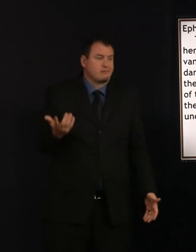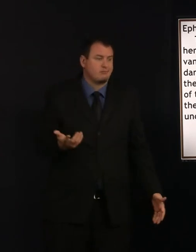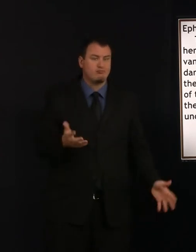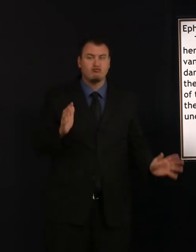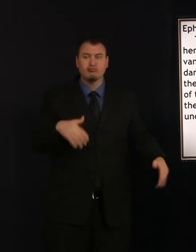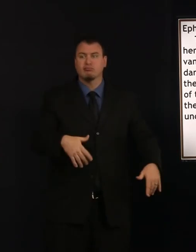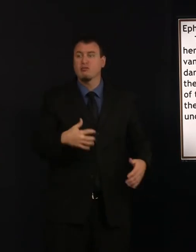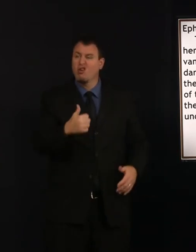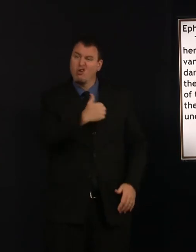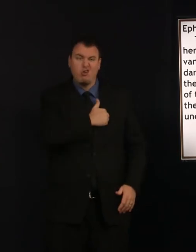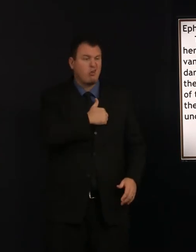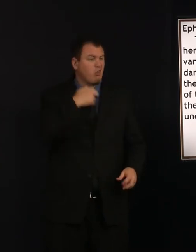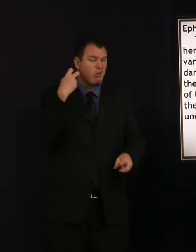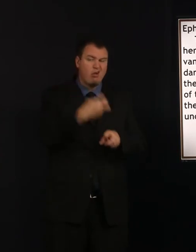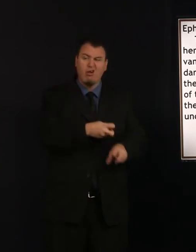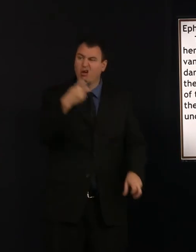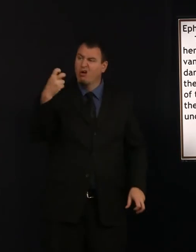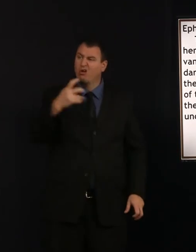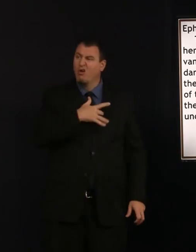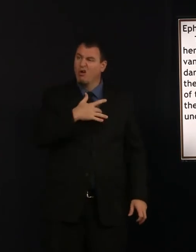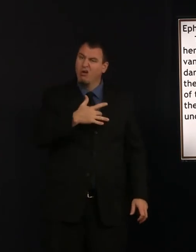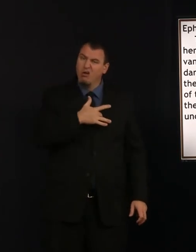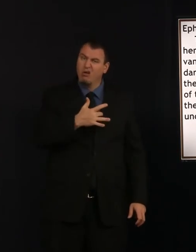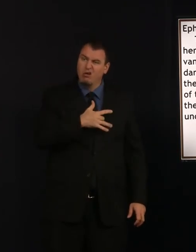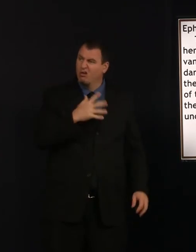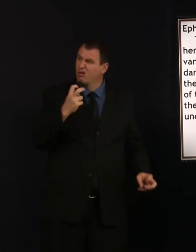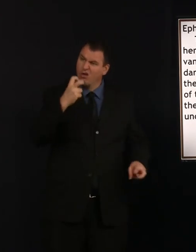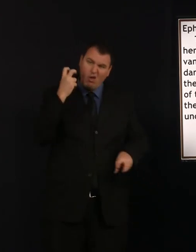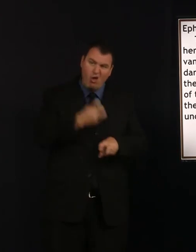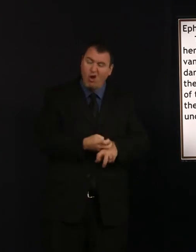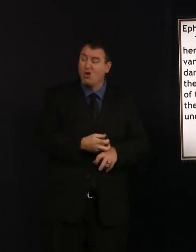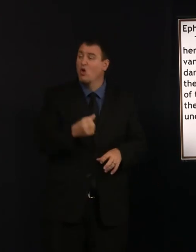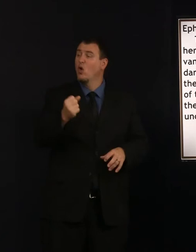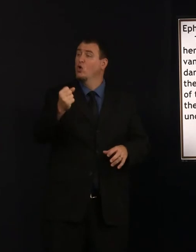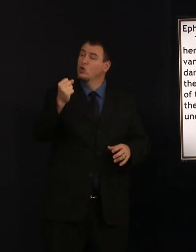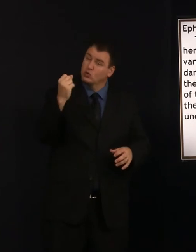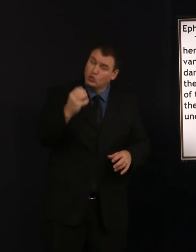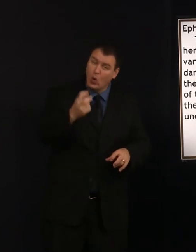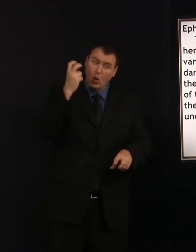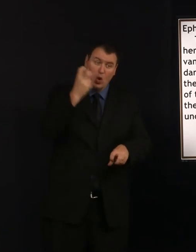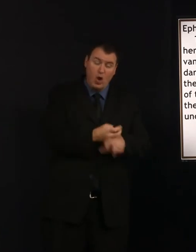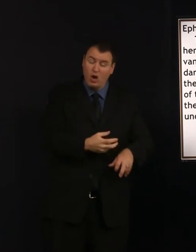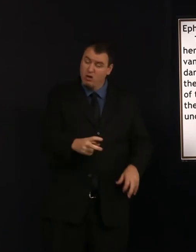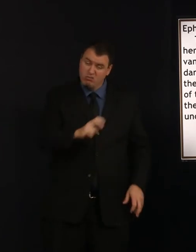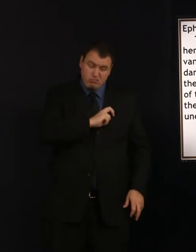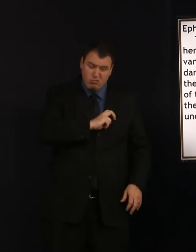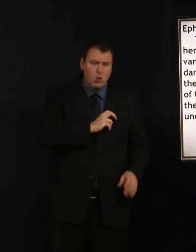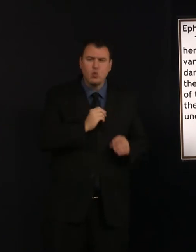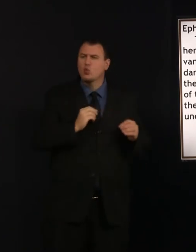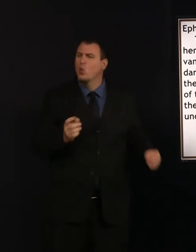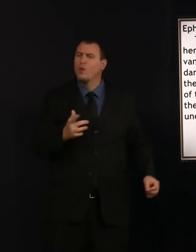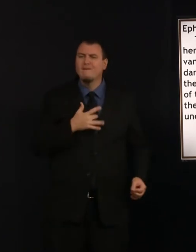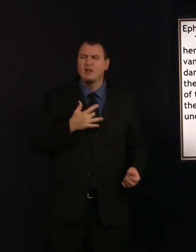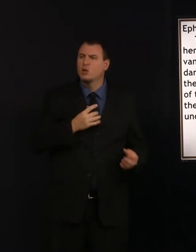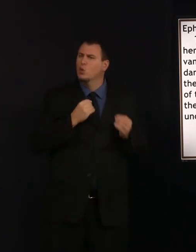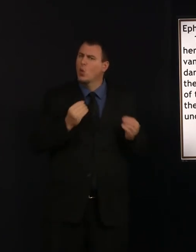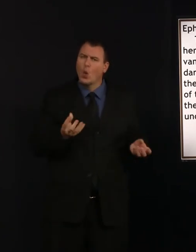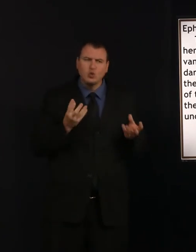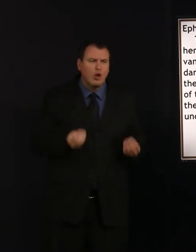They don't feel anything anymore. Their hearts are hard as stone. Their conscience are hardened. They don't